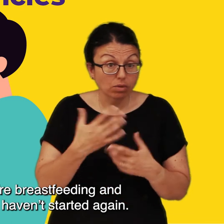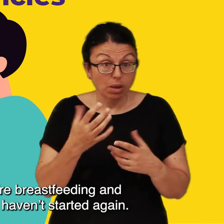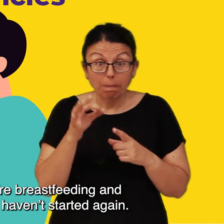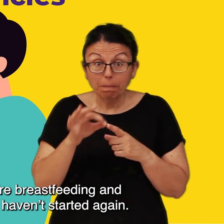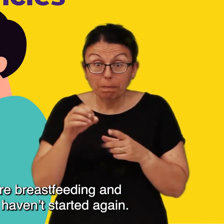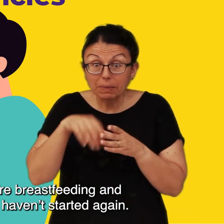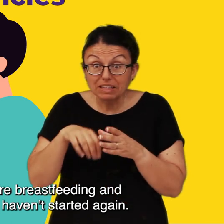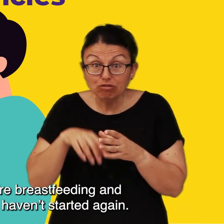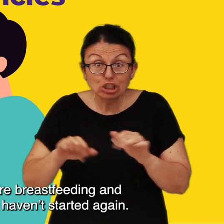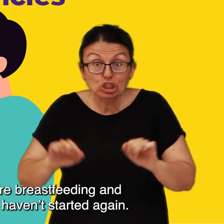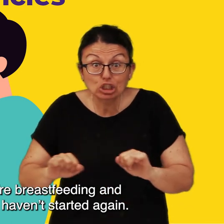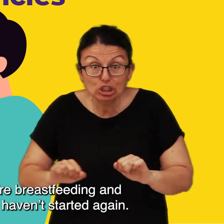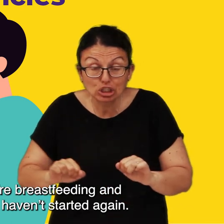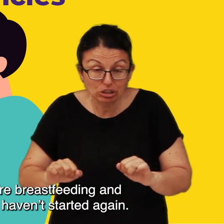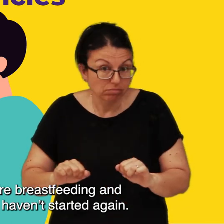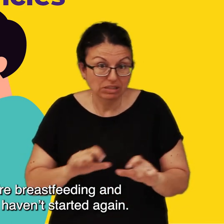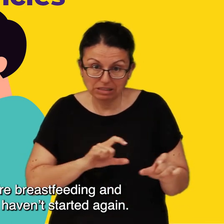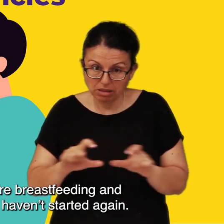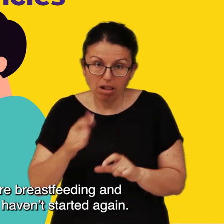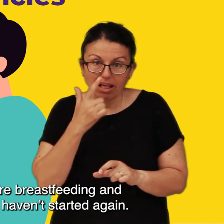periods haven't started again.